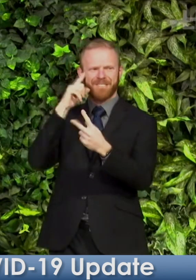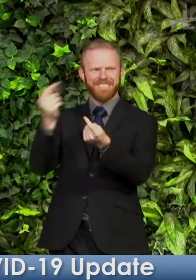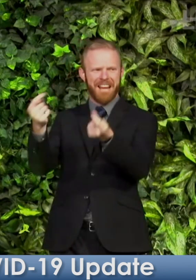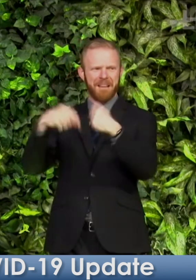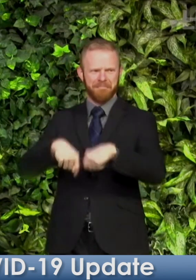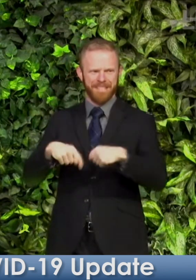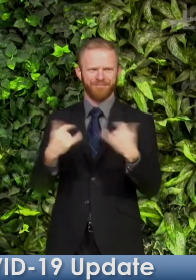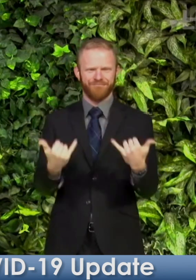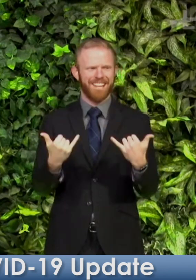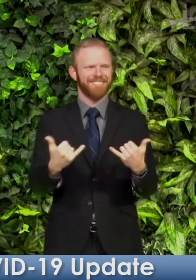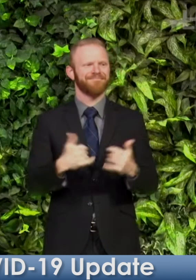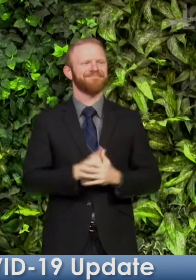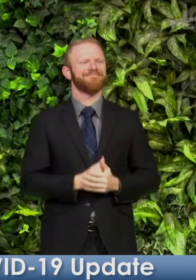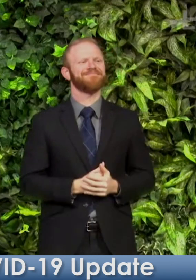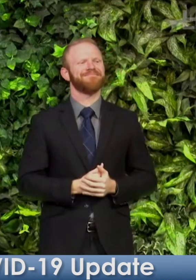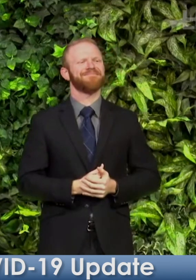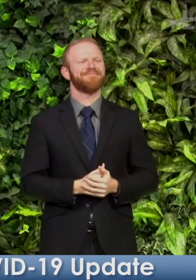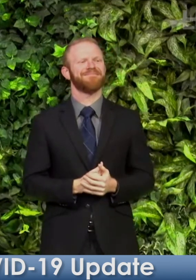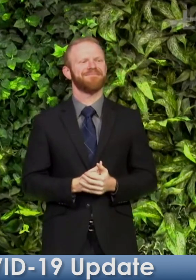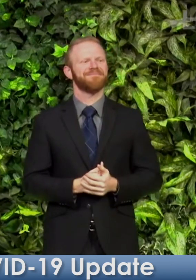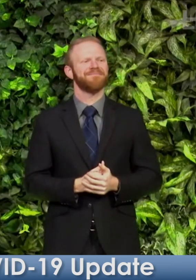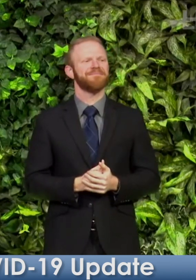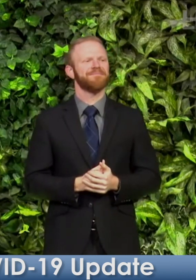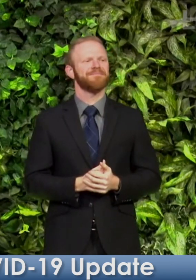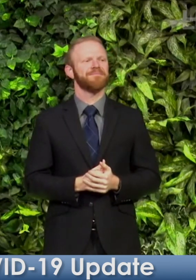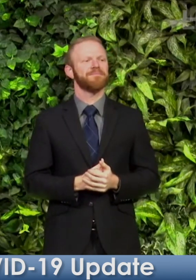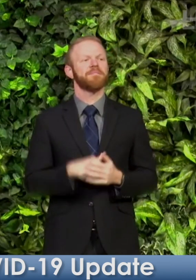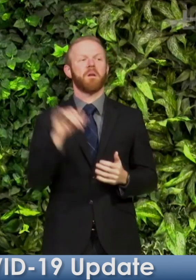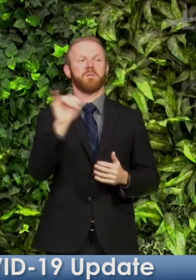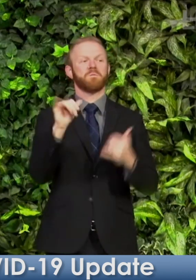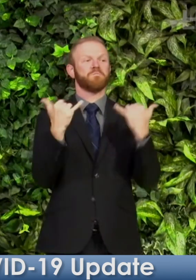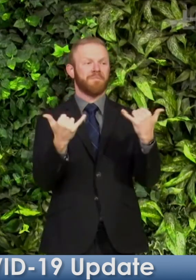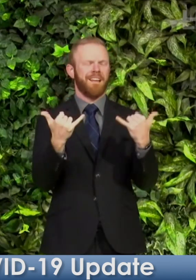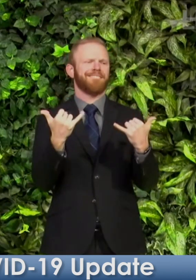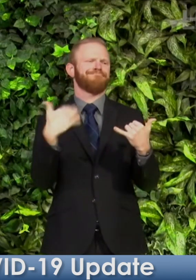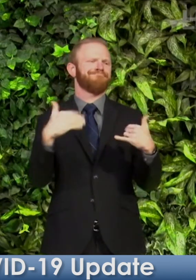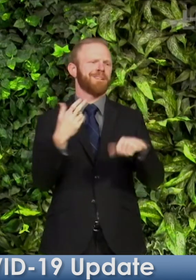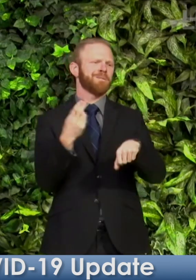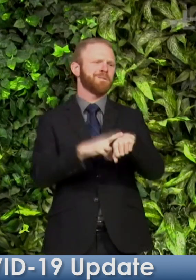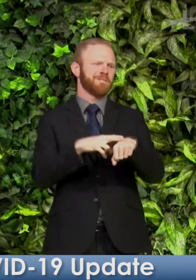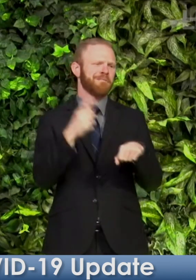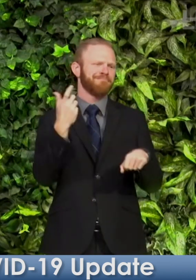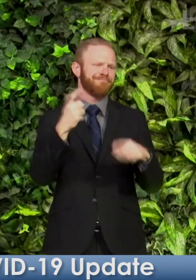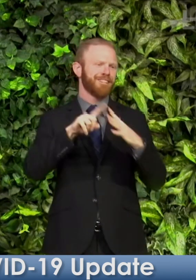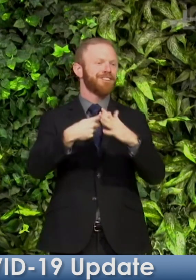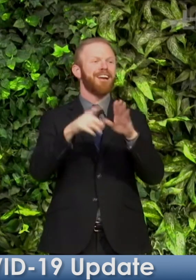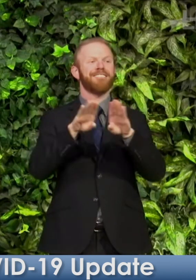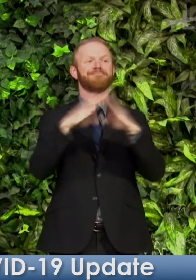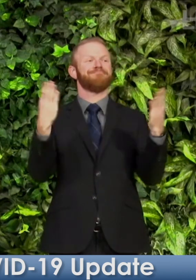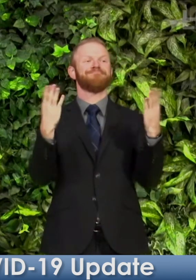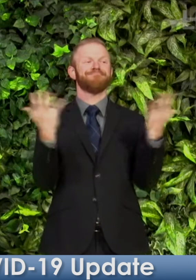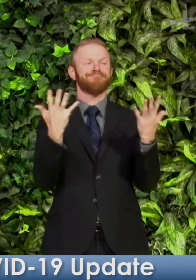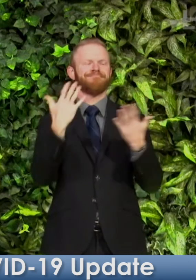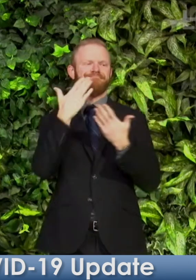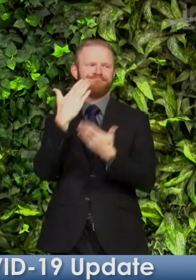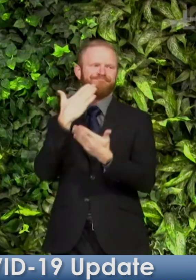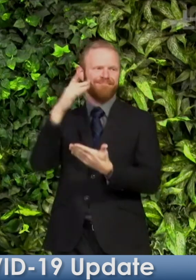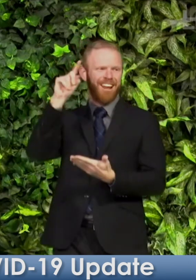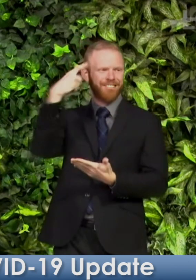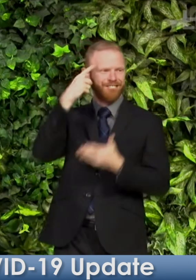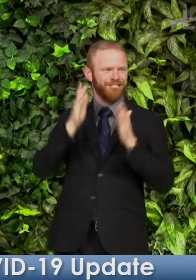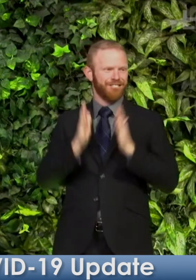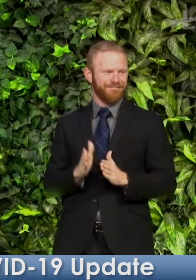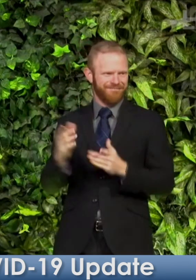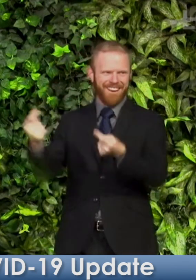here. I also just want to, of course, start by thanking the governor for visiting Long Beach